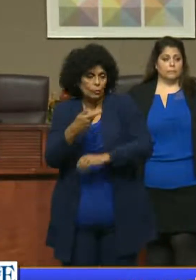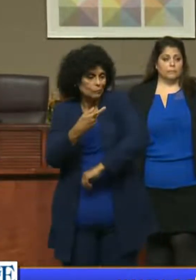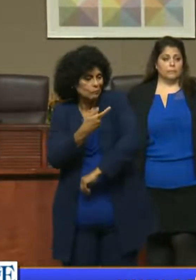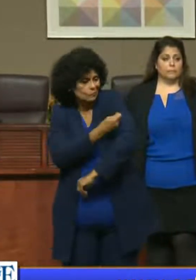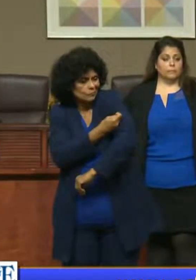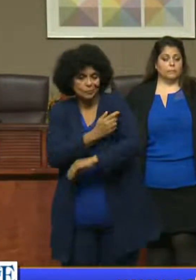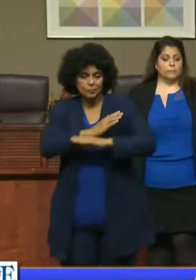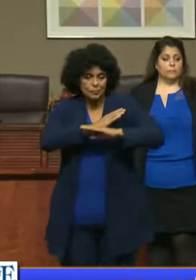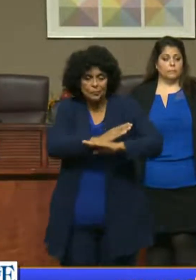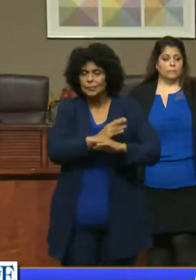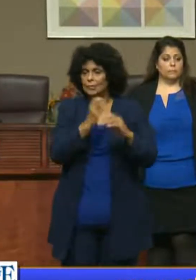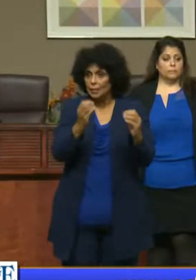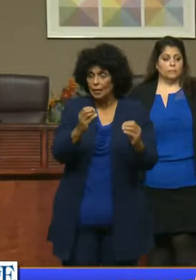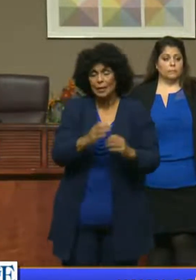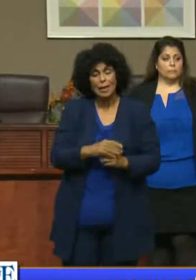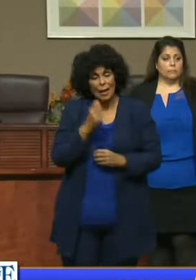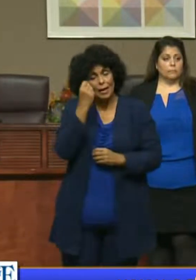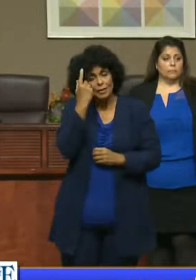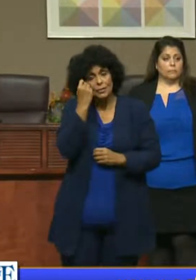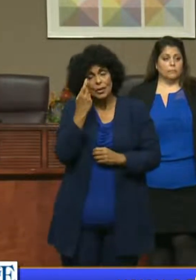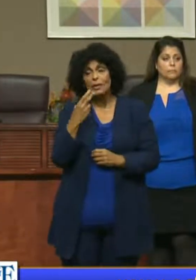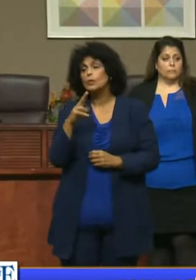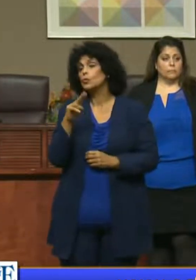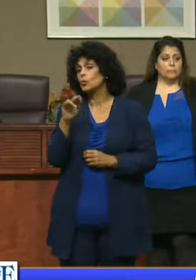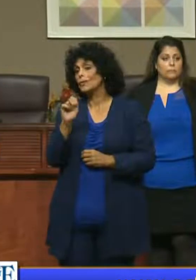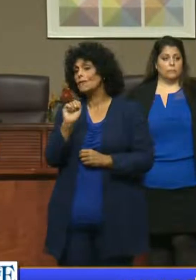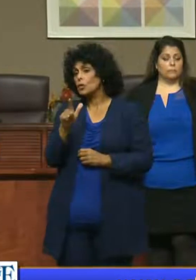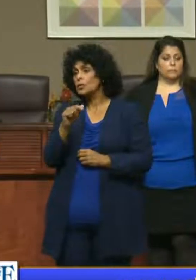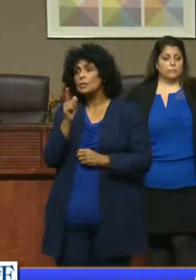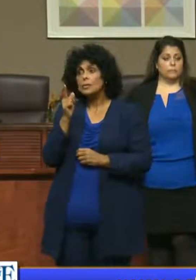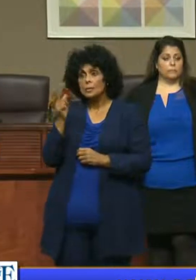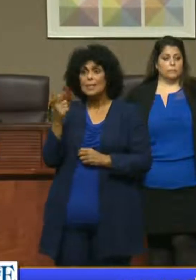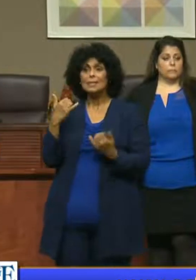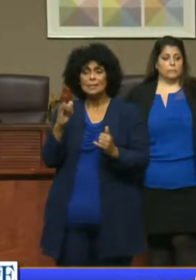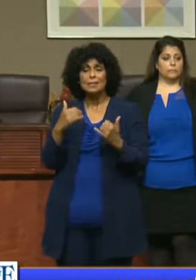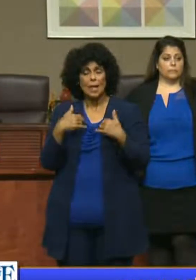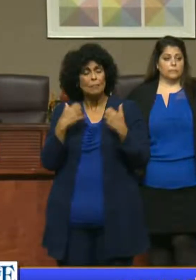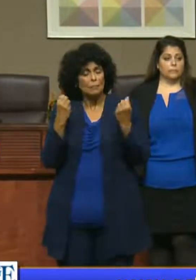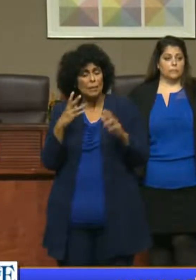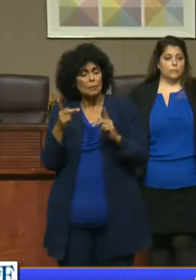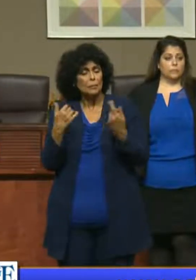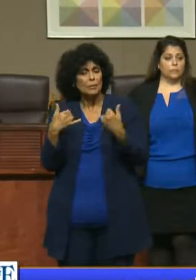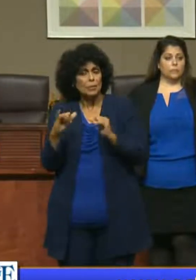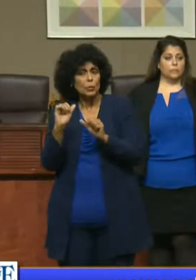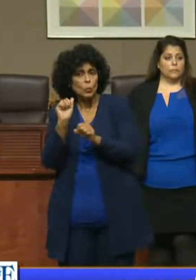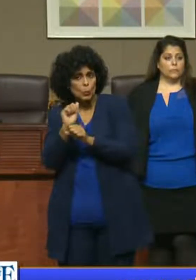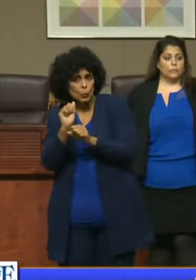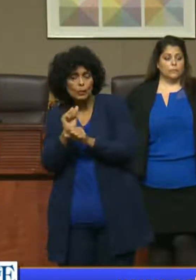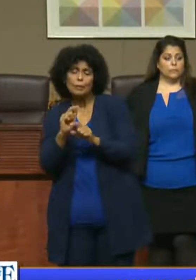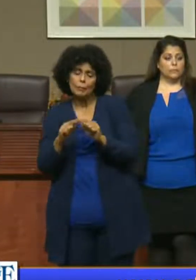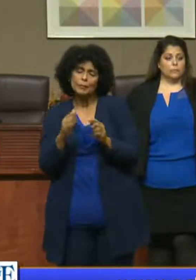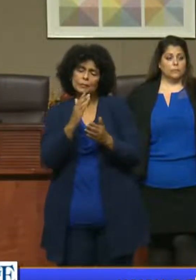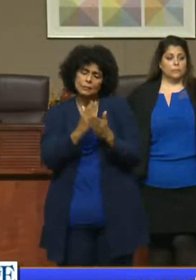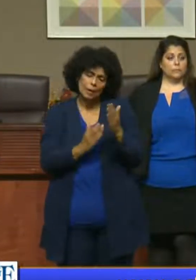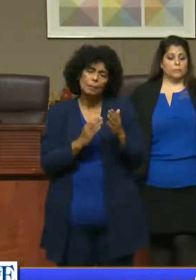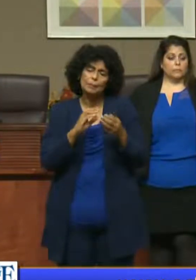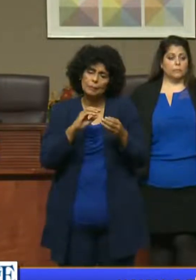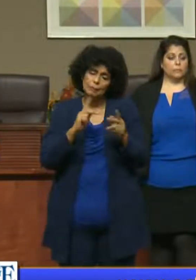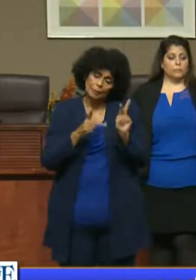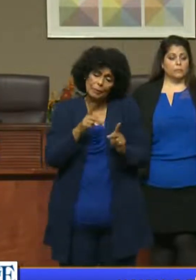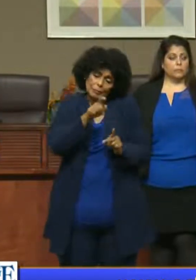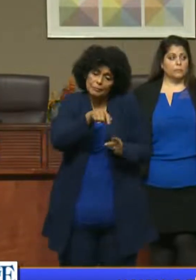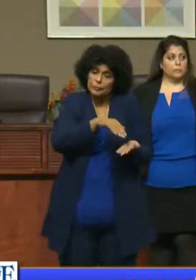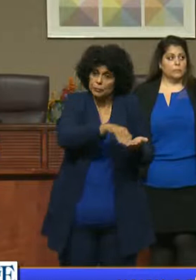what Universal did. They still have a significant number of employees who are working. We're excited about